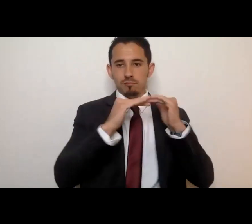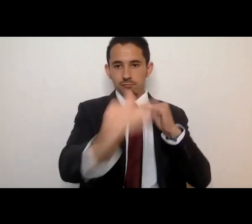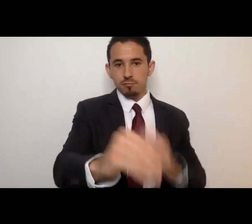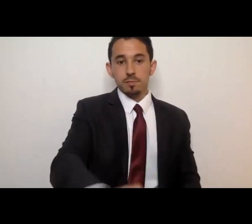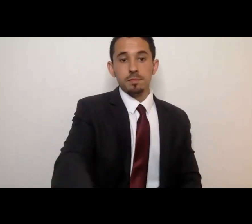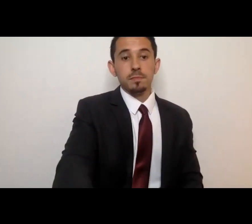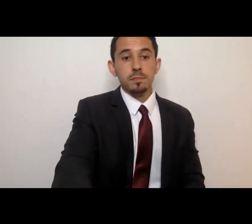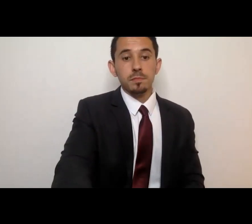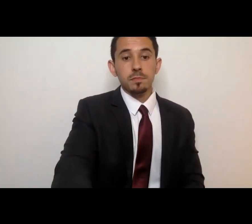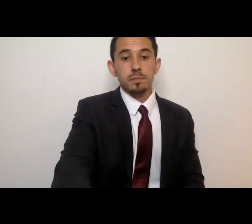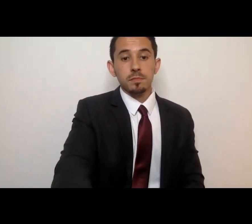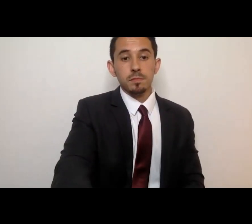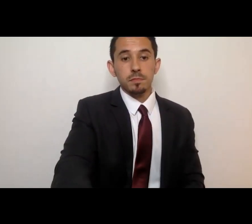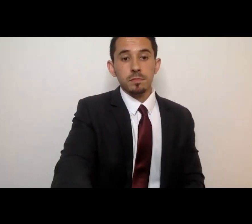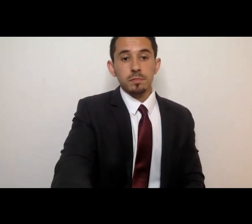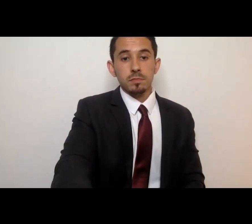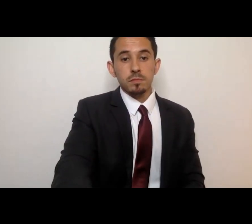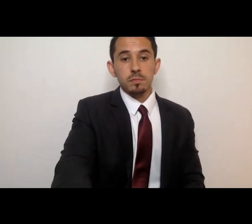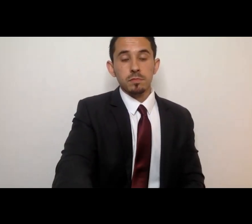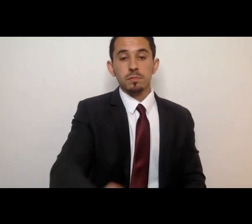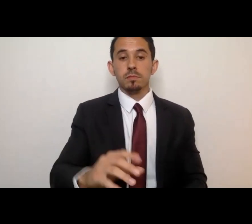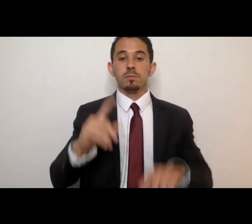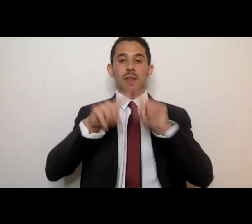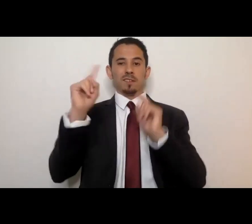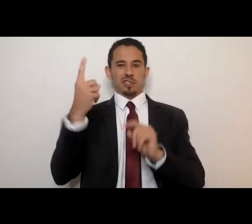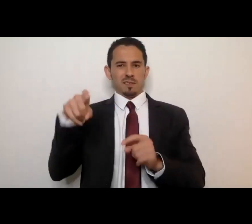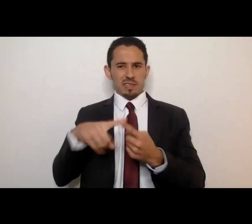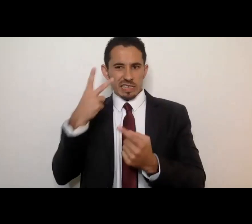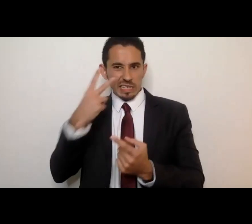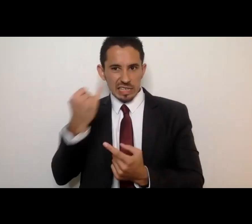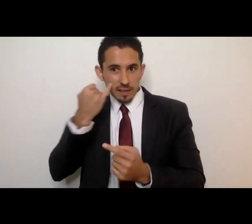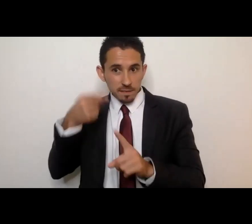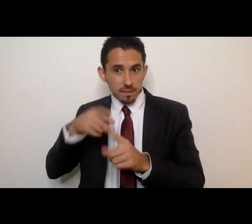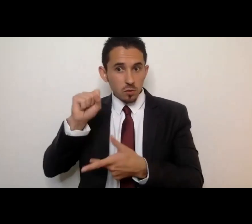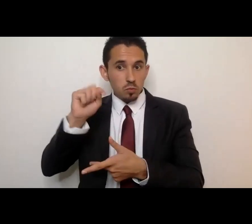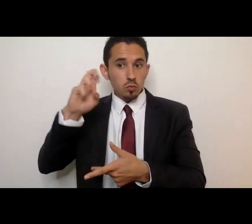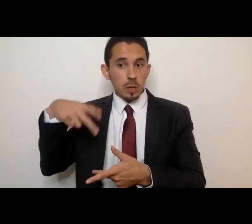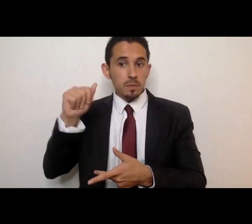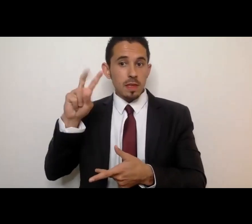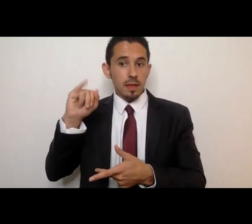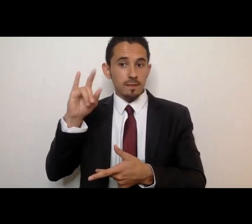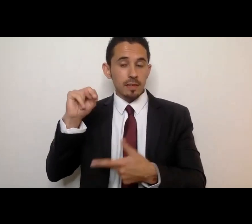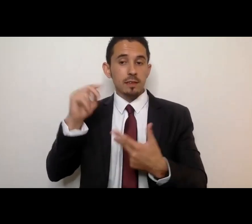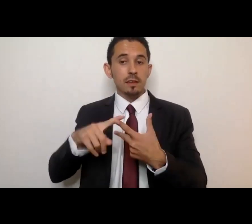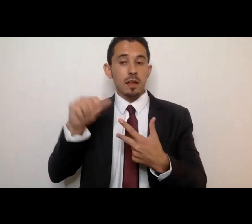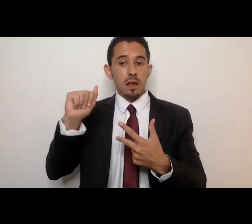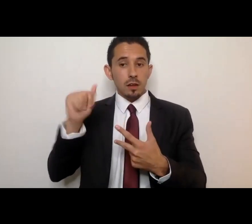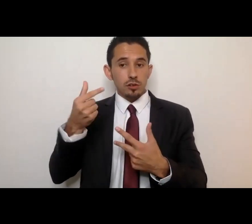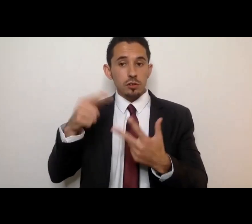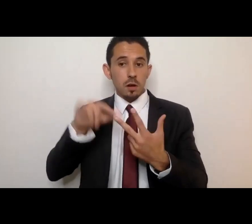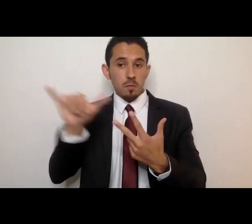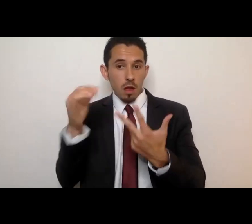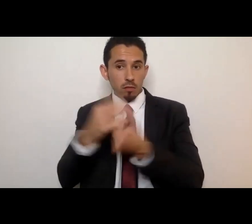antigen antibodies should hopefully encourage that interaction and stabilize the reaction. But first we need to see if